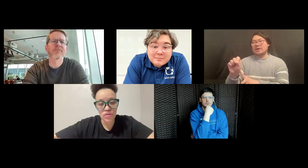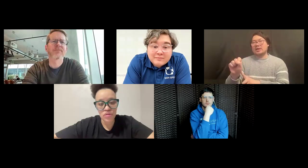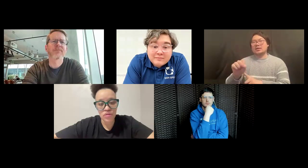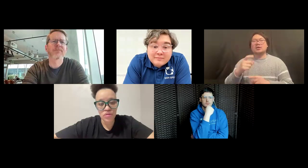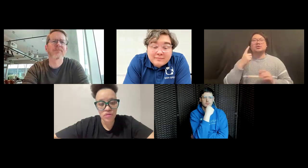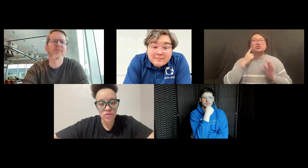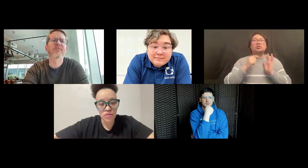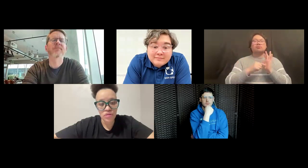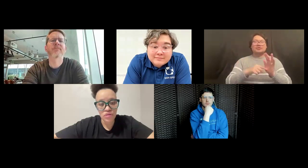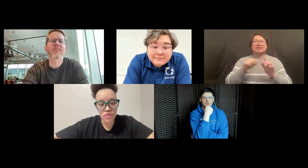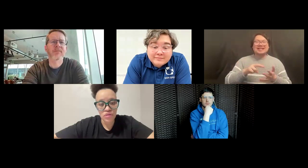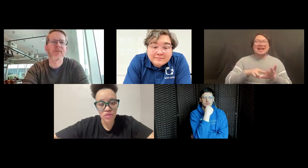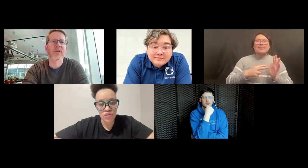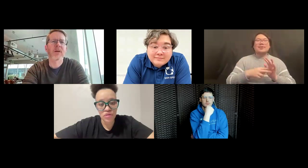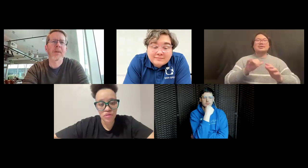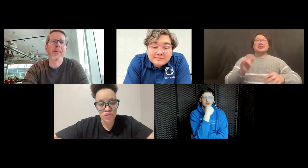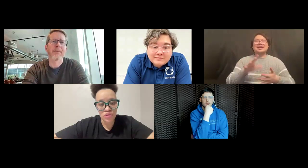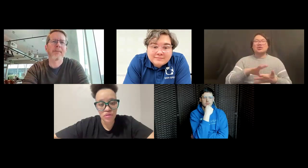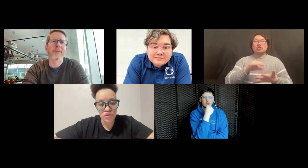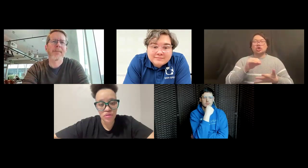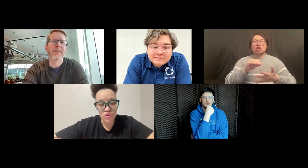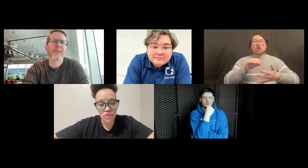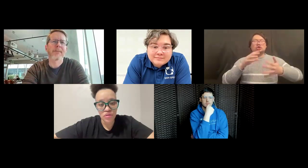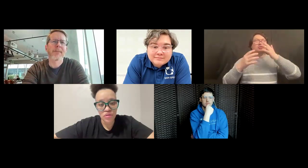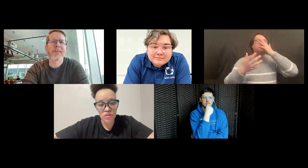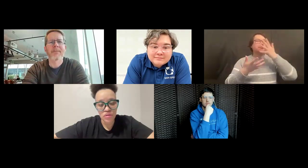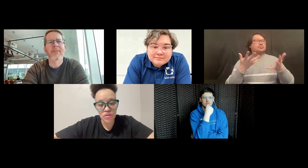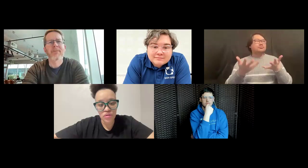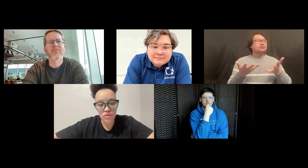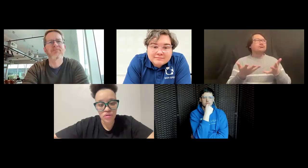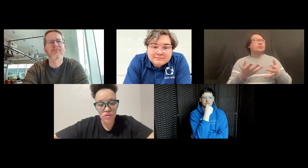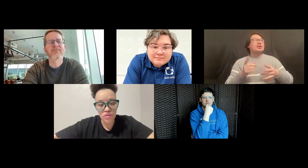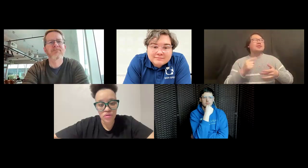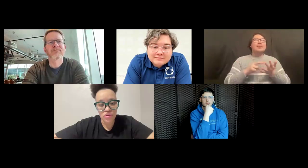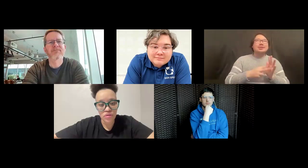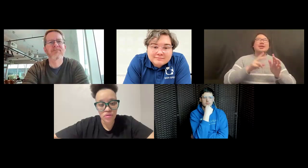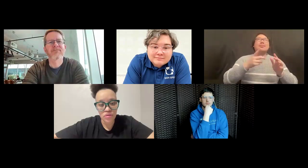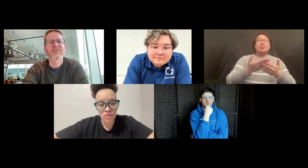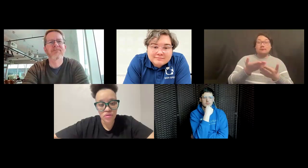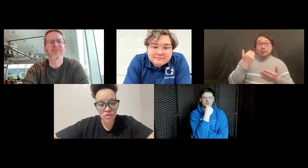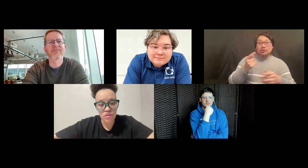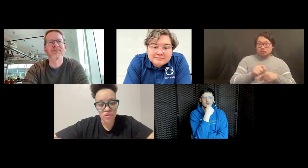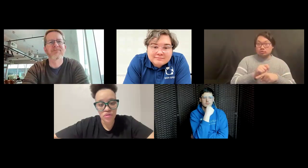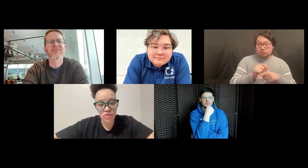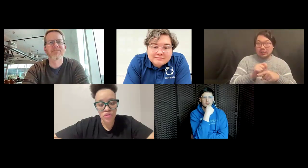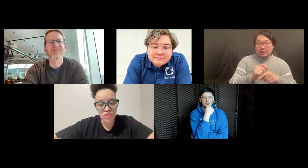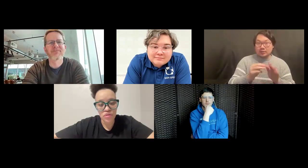inductive models, for example, that would mean you're learning. So before you would